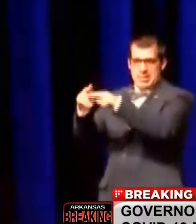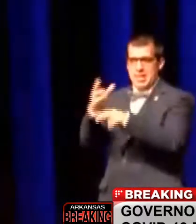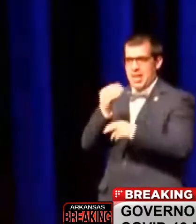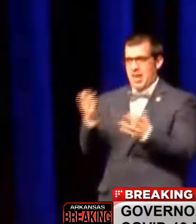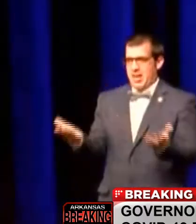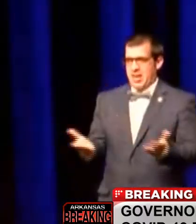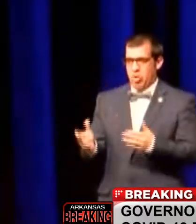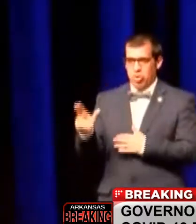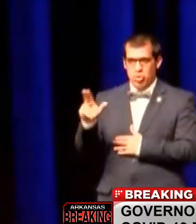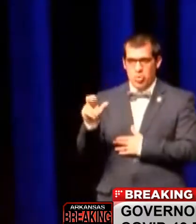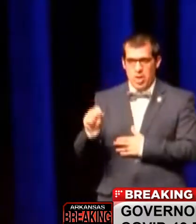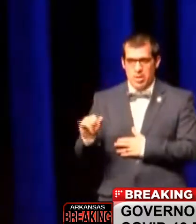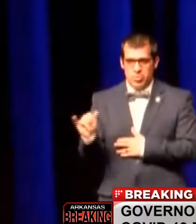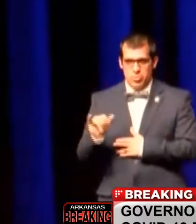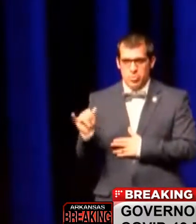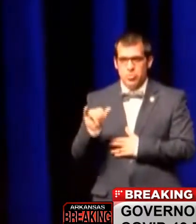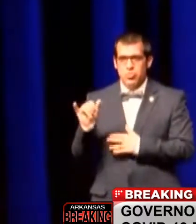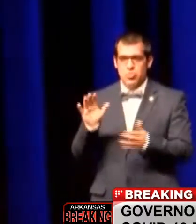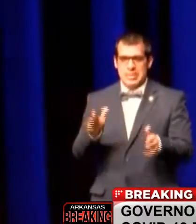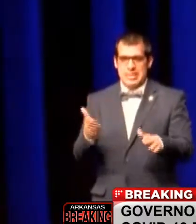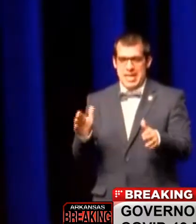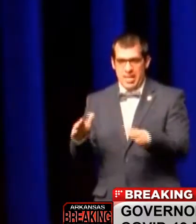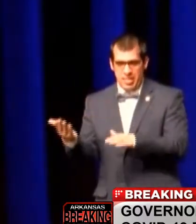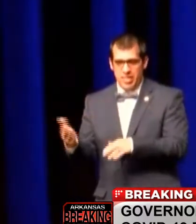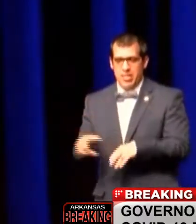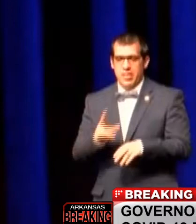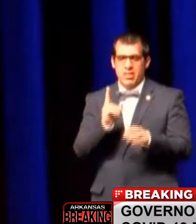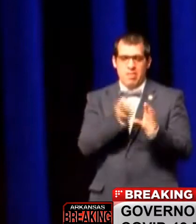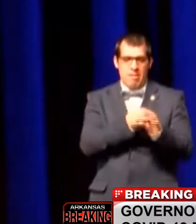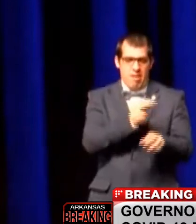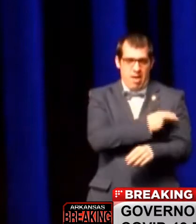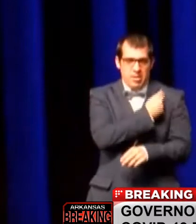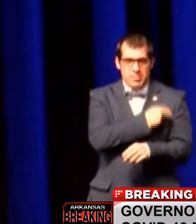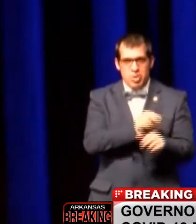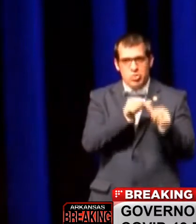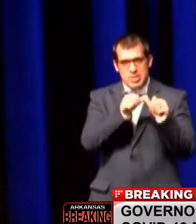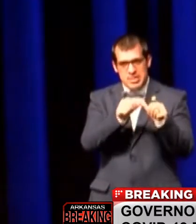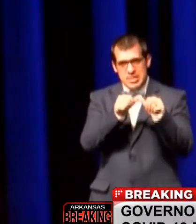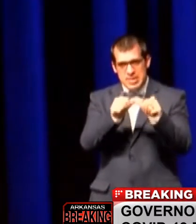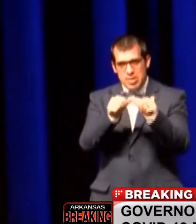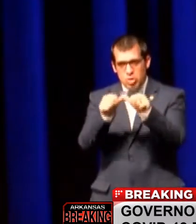United States that the deaths and hospitalizations continue,